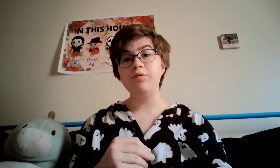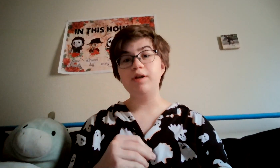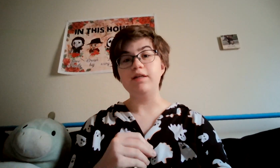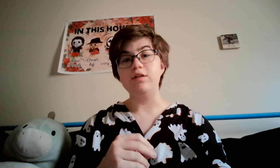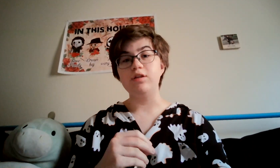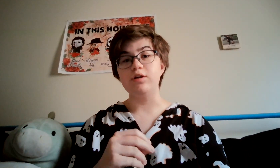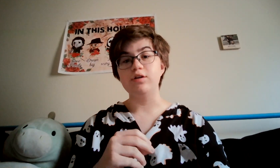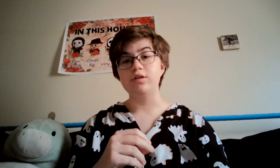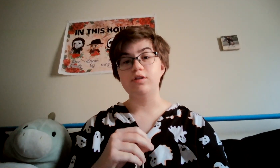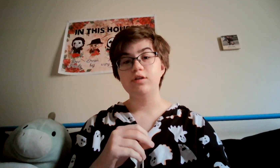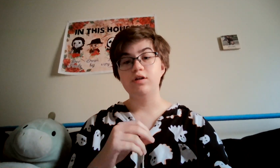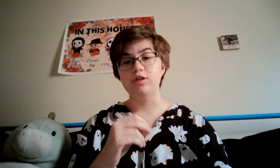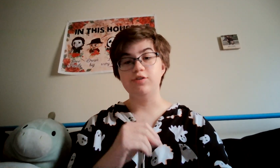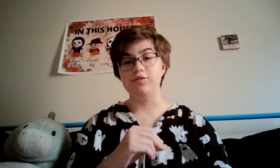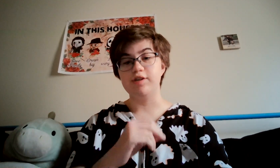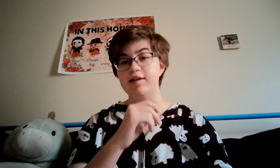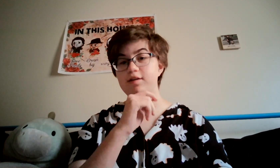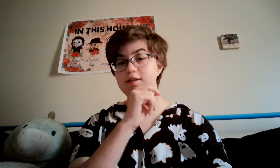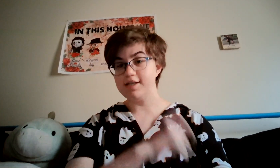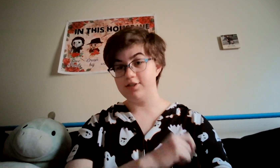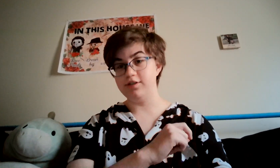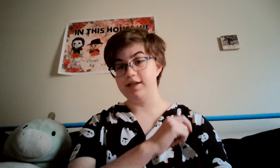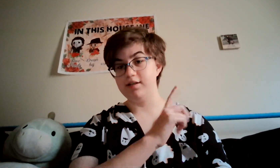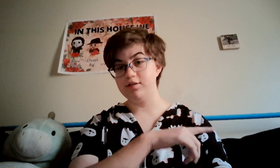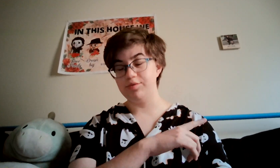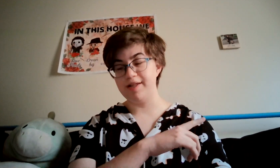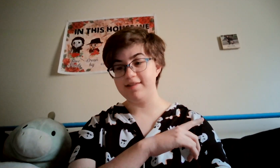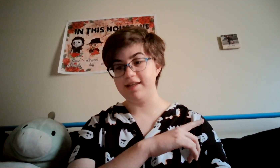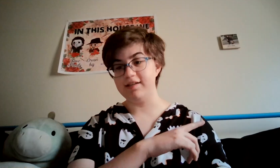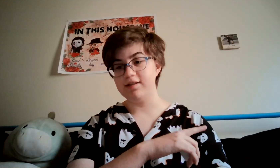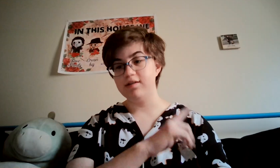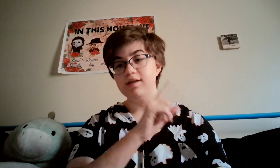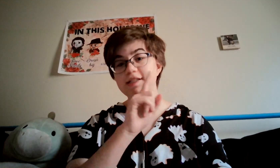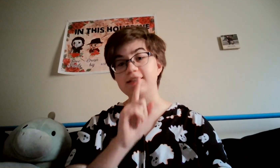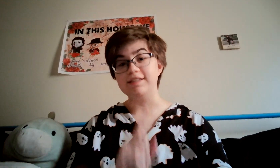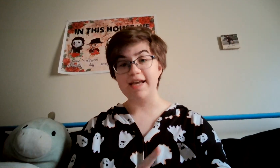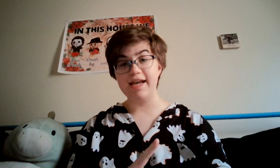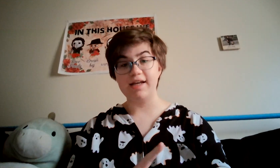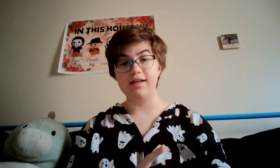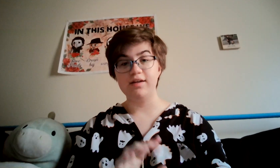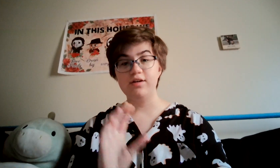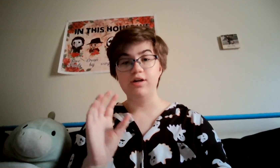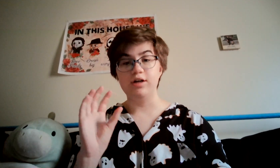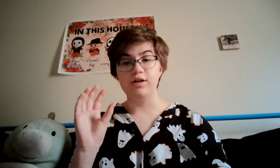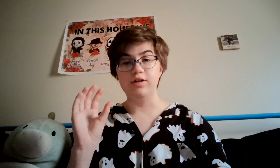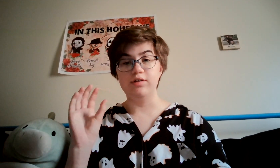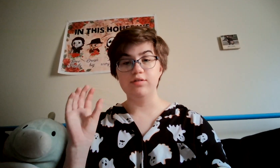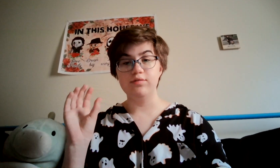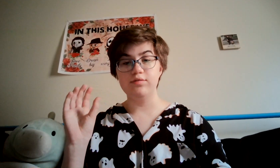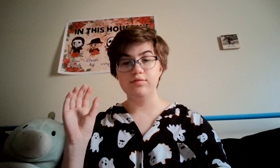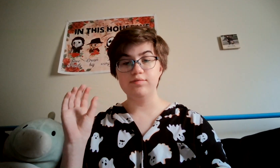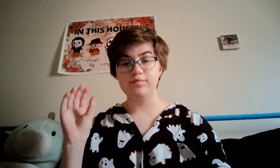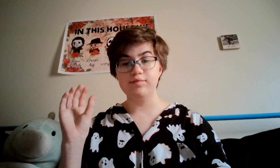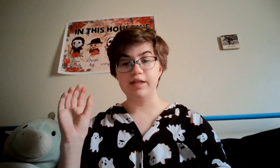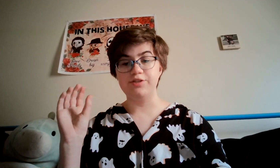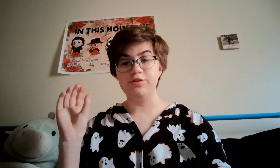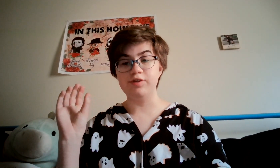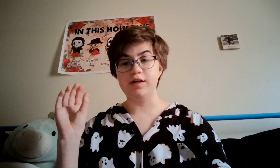I learned on yesterday, so Wednesday. And then today, I had to create